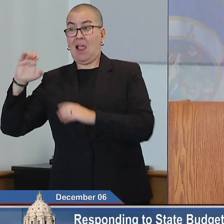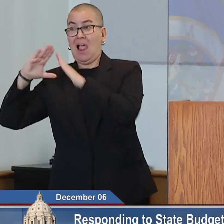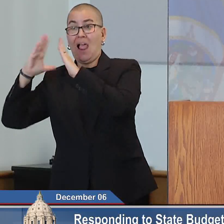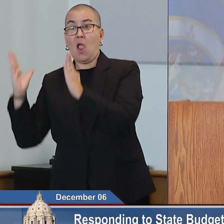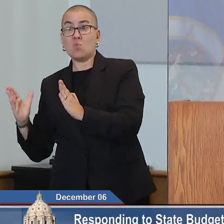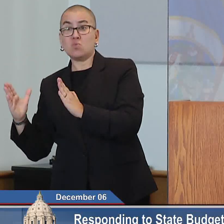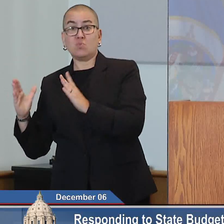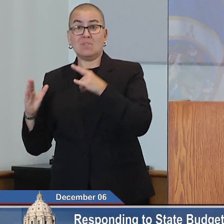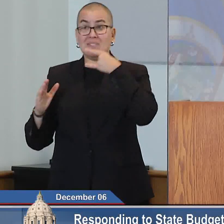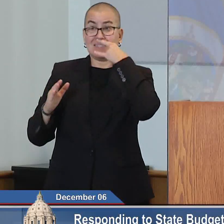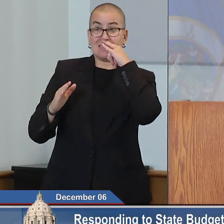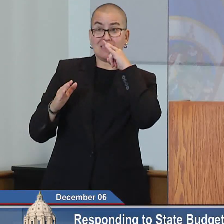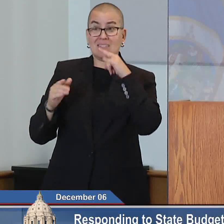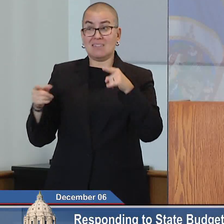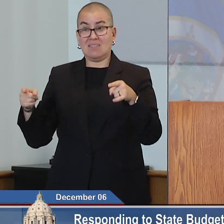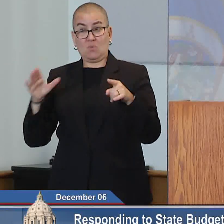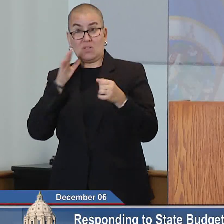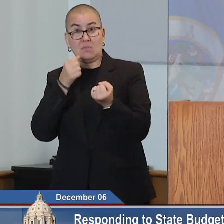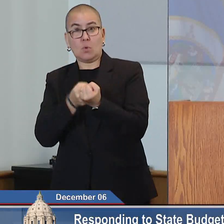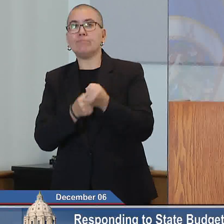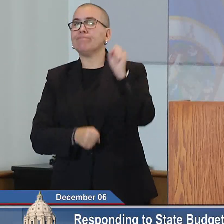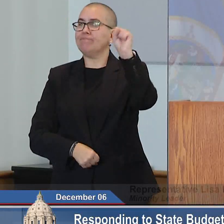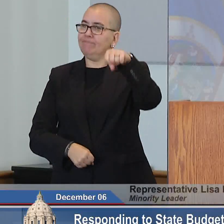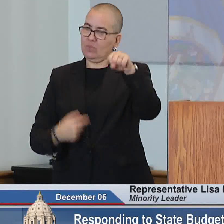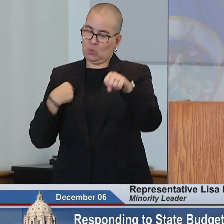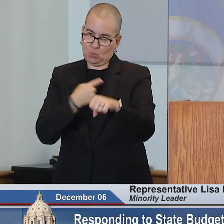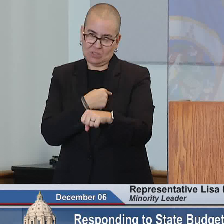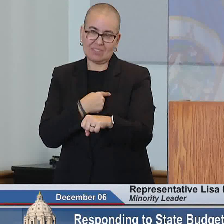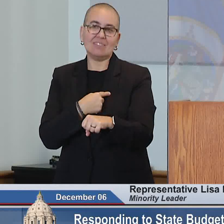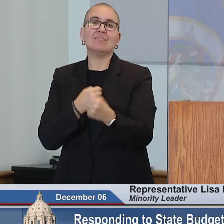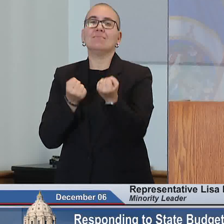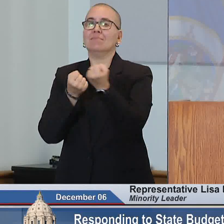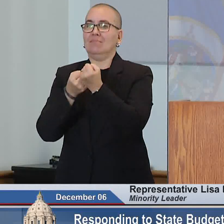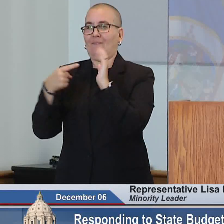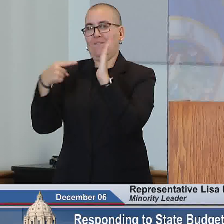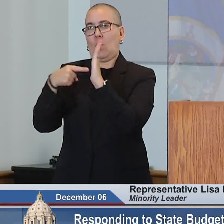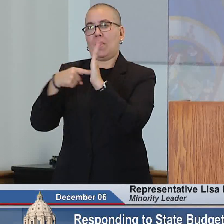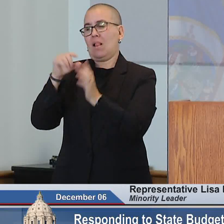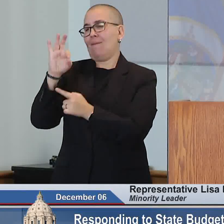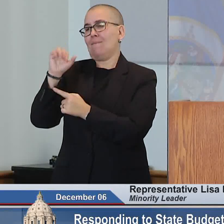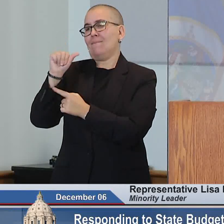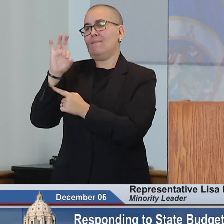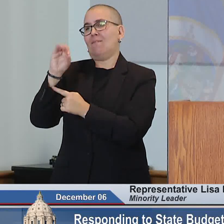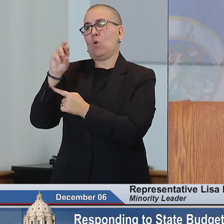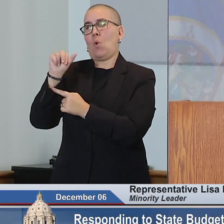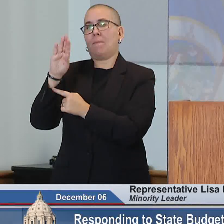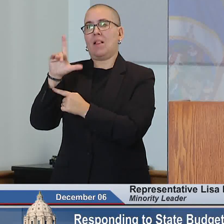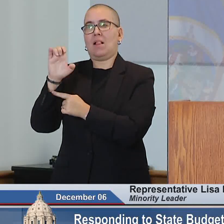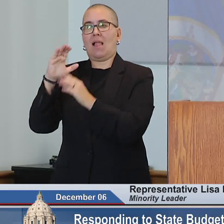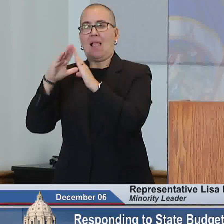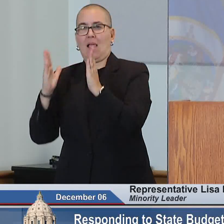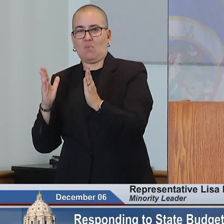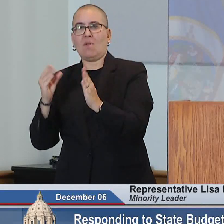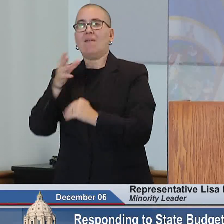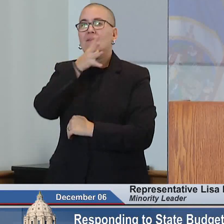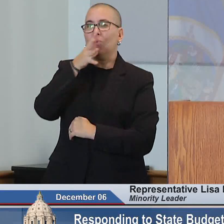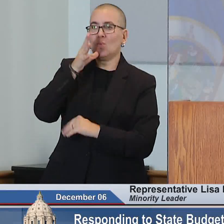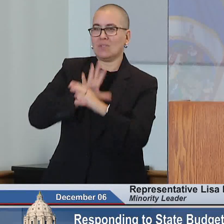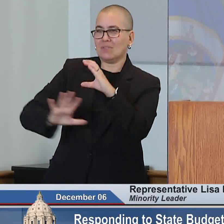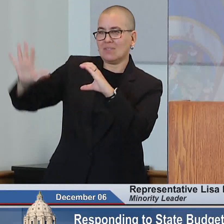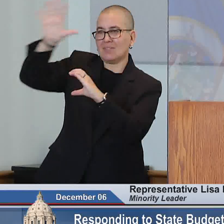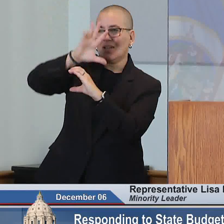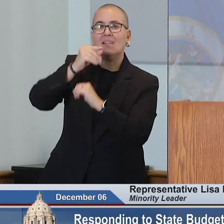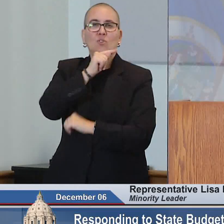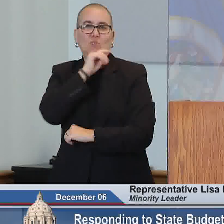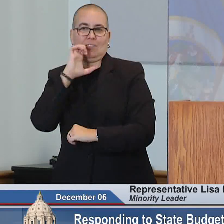support? We know that we need affordable housing across the state, in greater Minnesota and in the metro areas, too. That issue